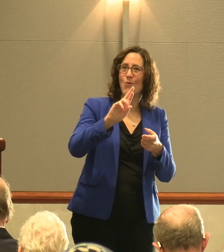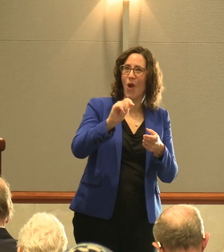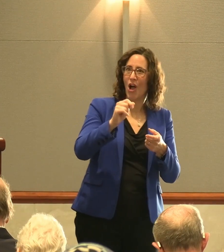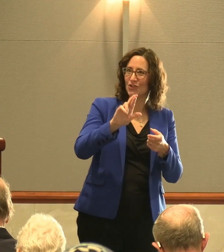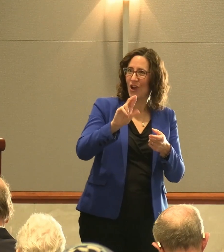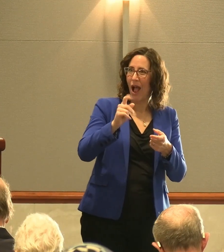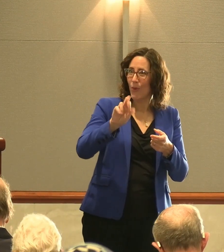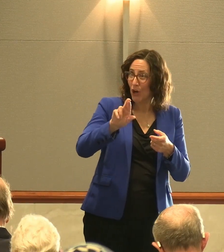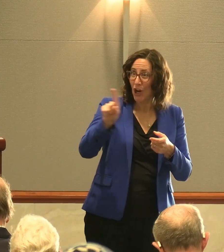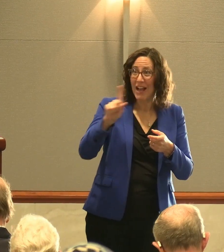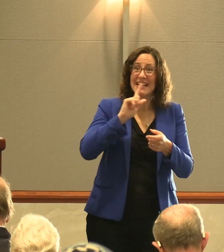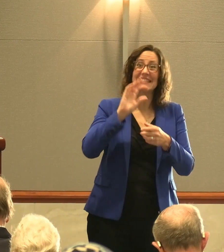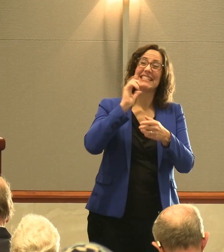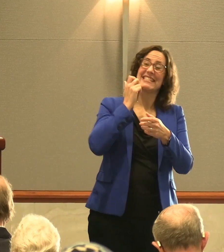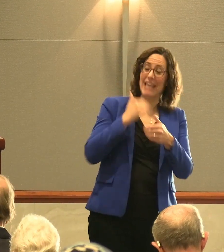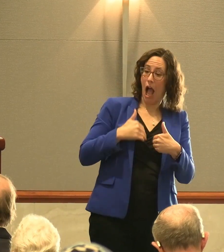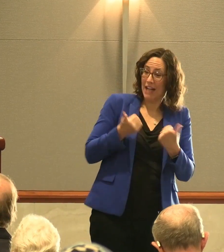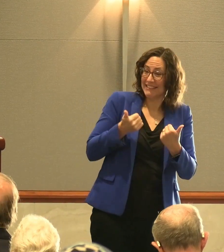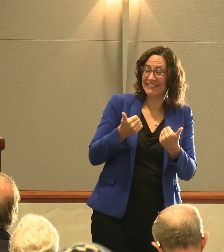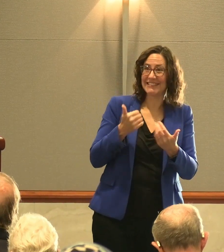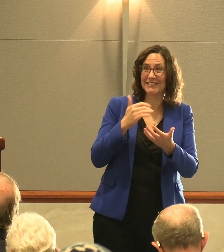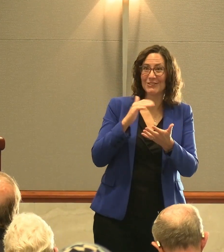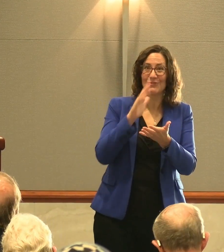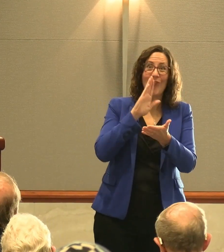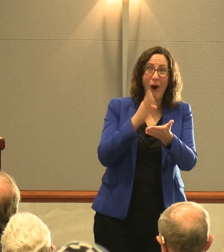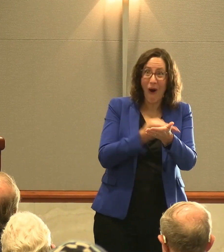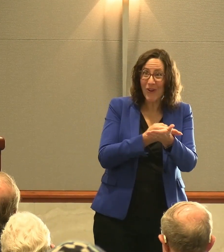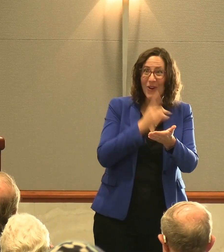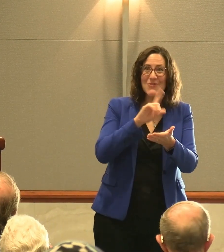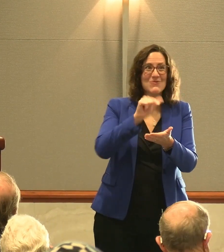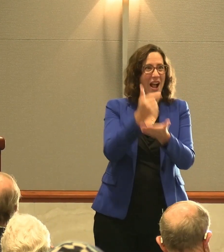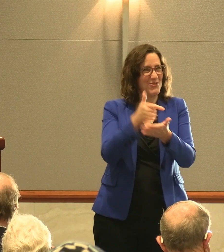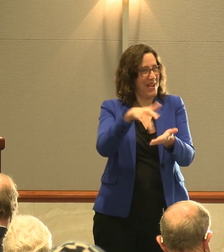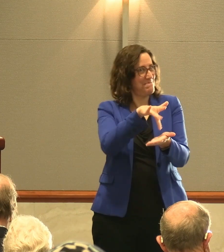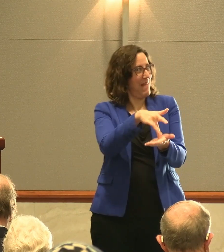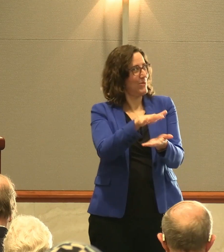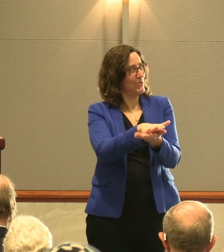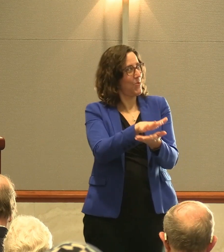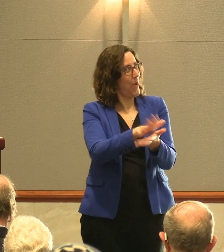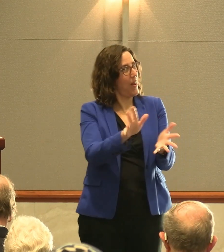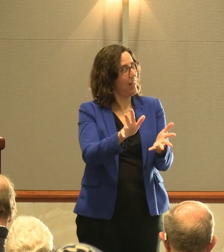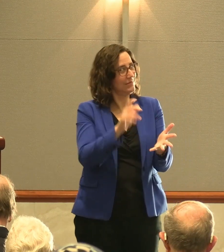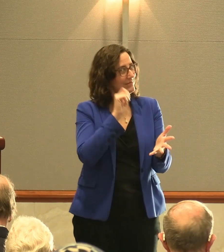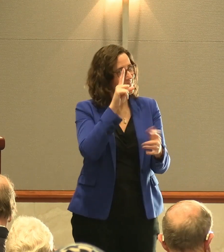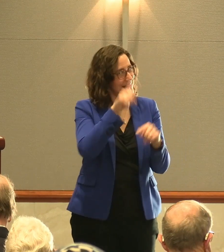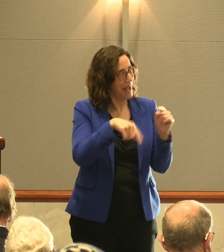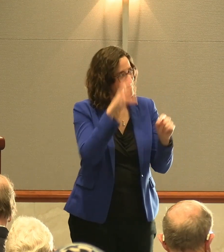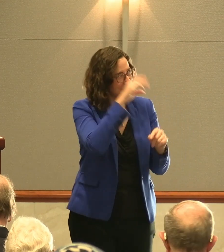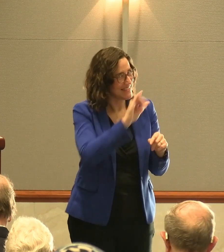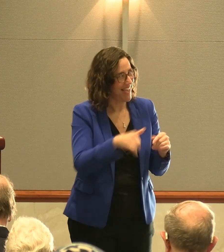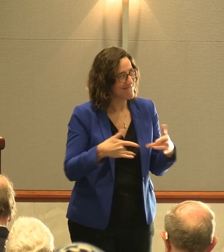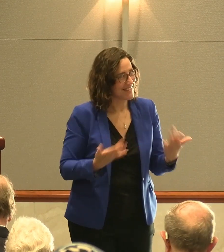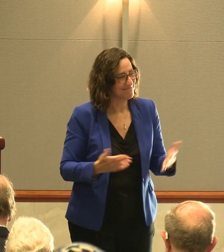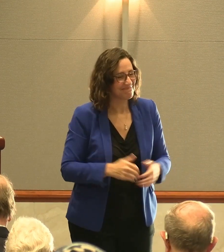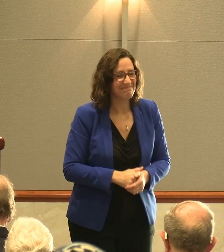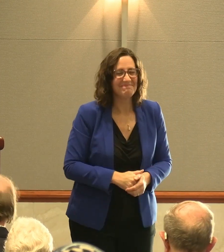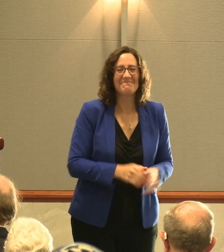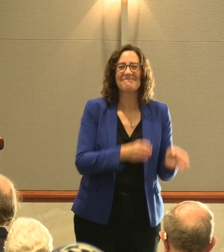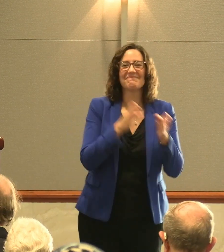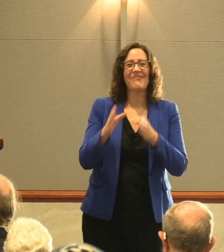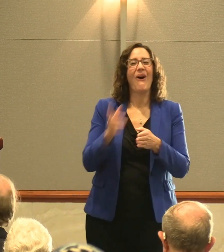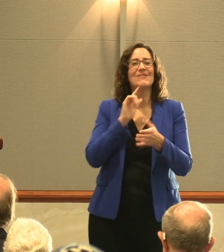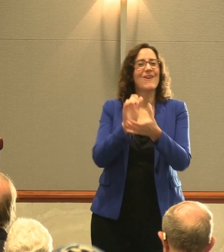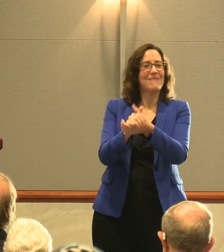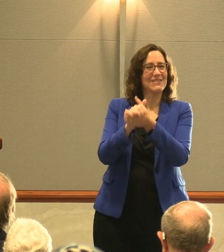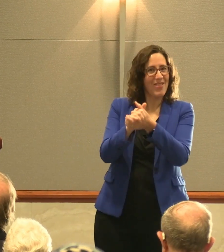youngest daughter from middle school tonight. That is not an event to be missed. We also extend